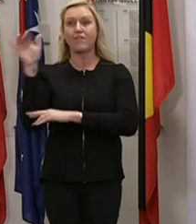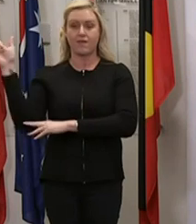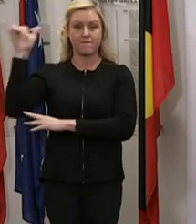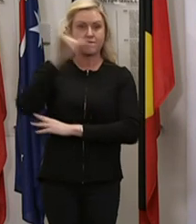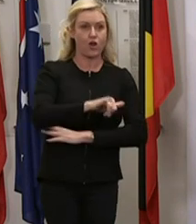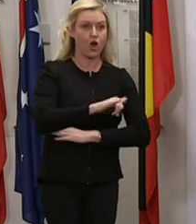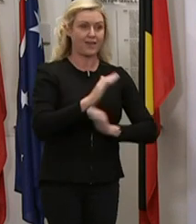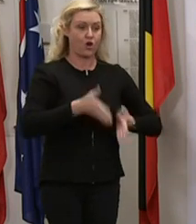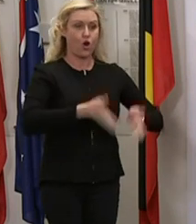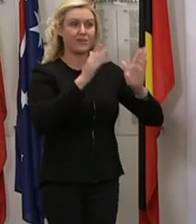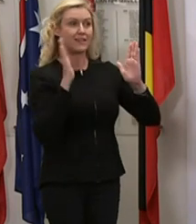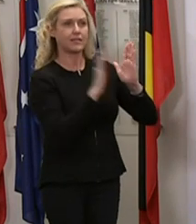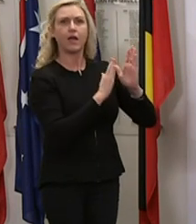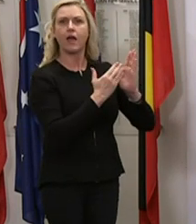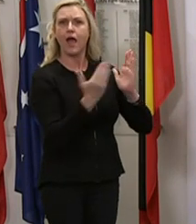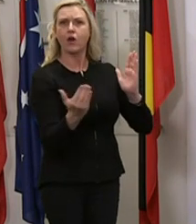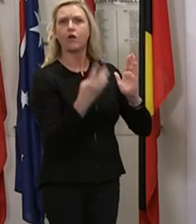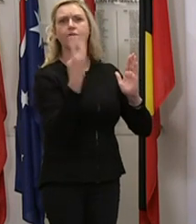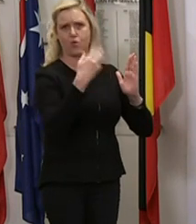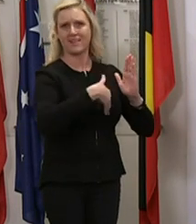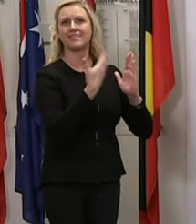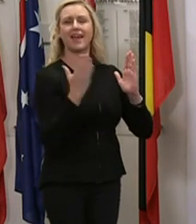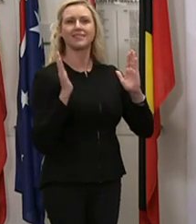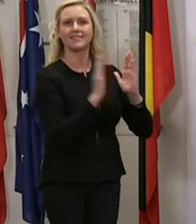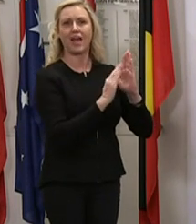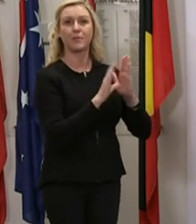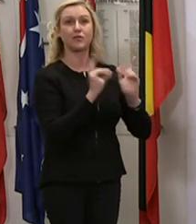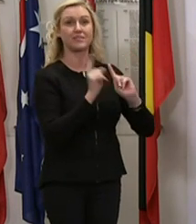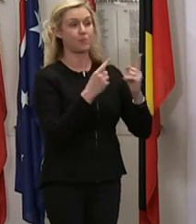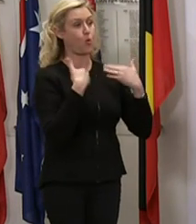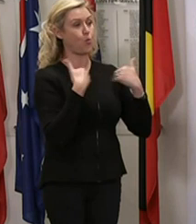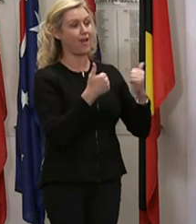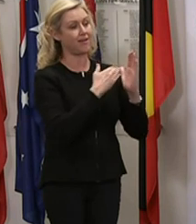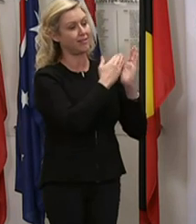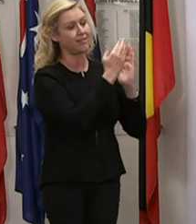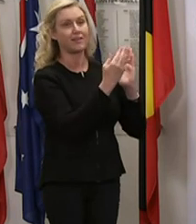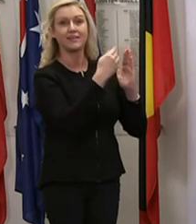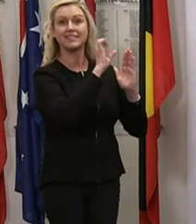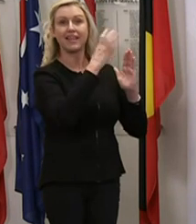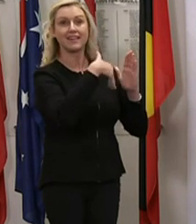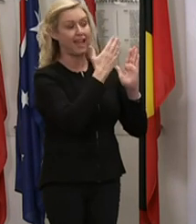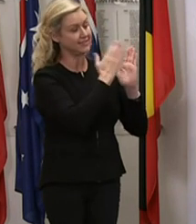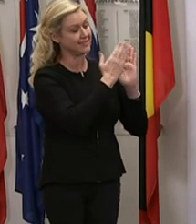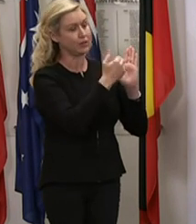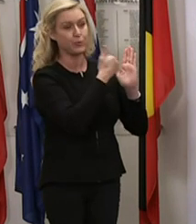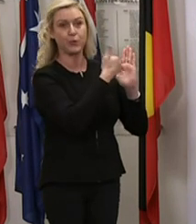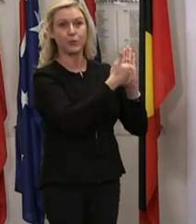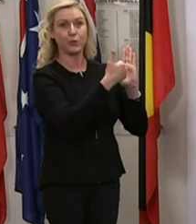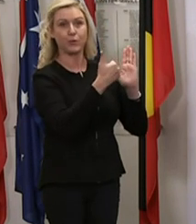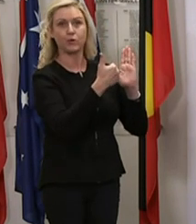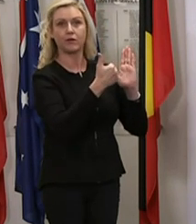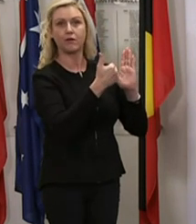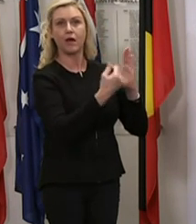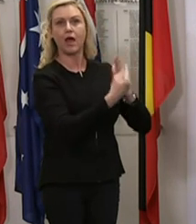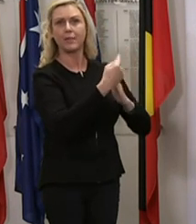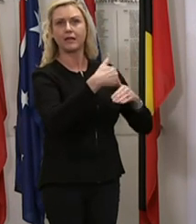people early on, they may not have the virus, you test them on day 10 and they do have the virus. And it's so important for that 14 days at home.